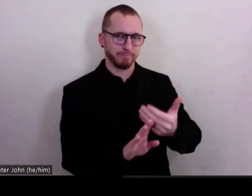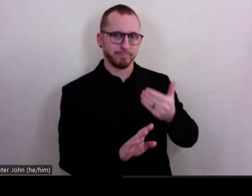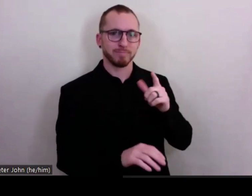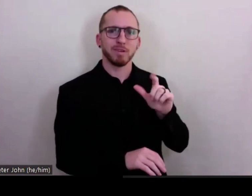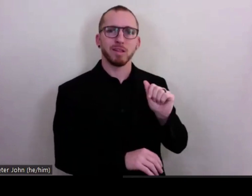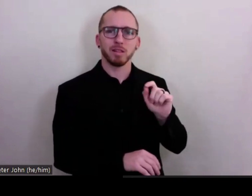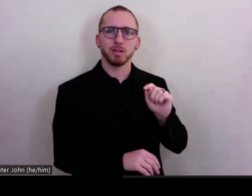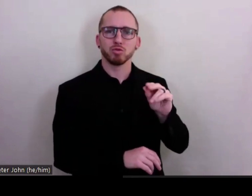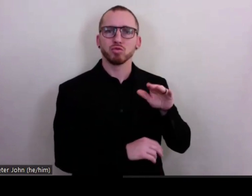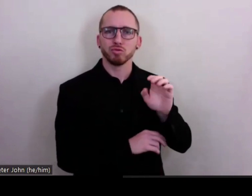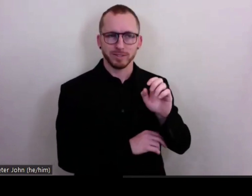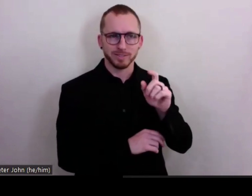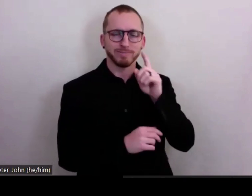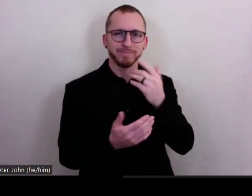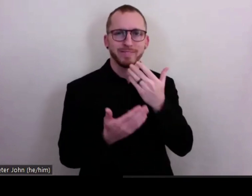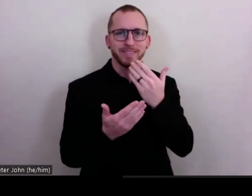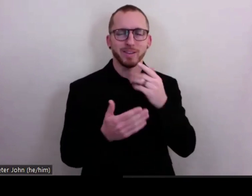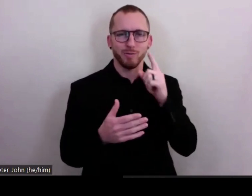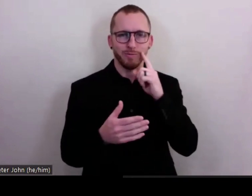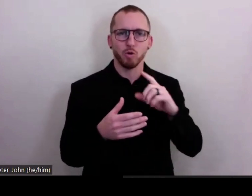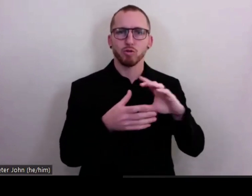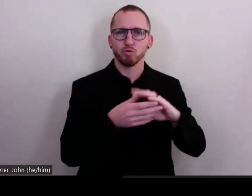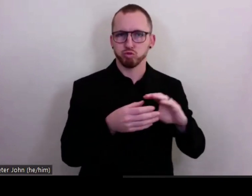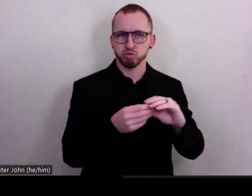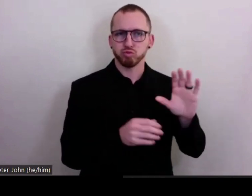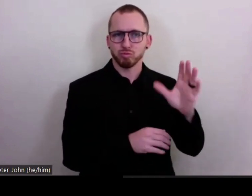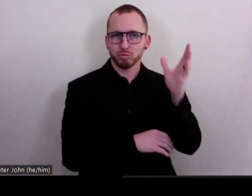Now I will put my glasses on so that I can see.